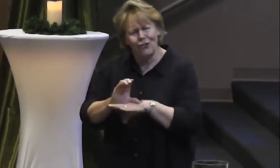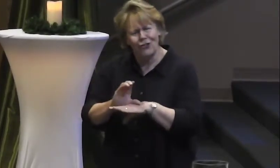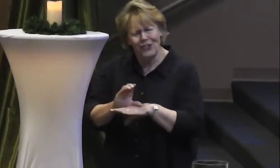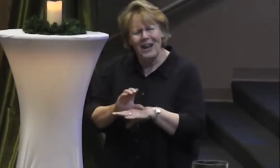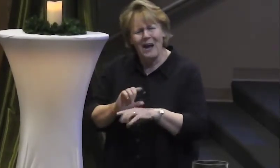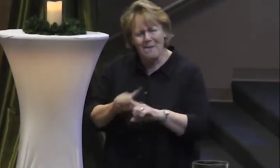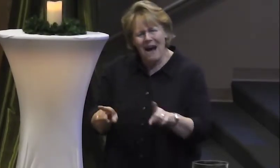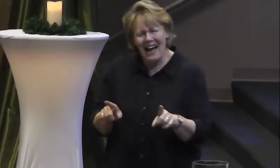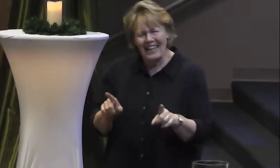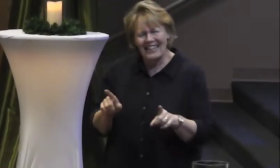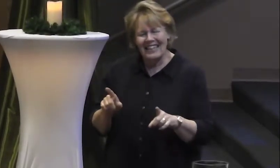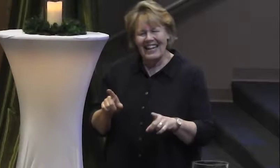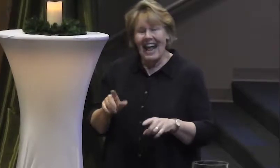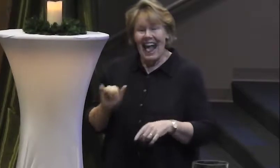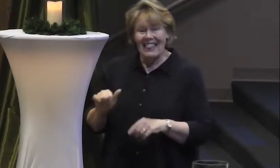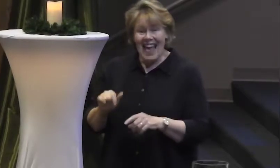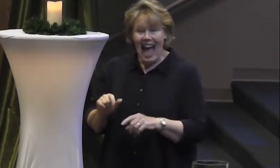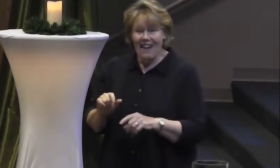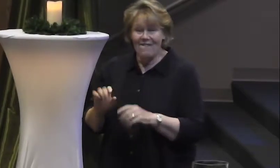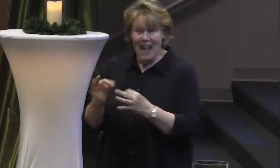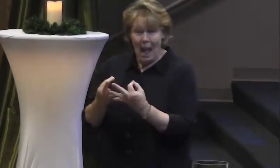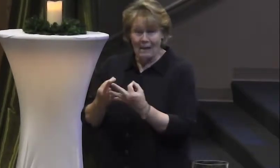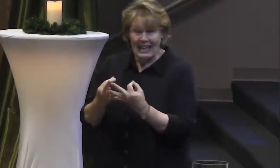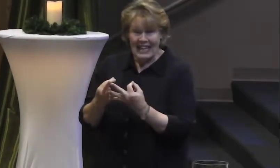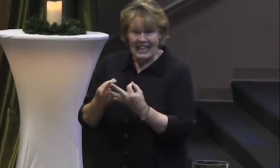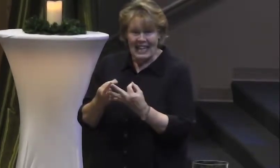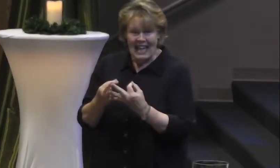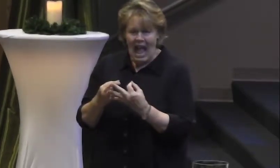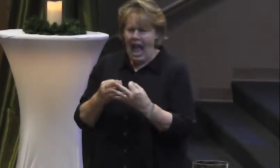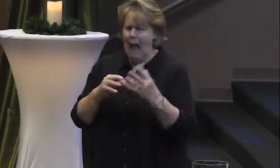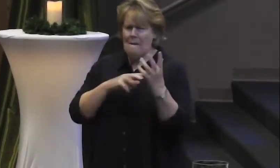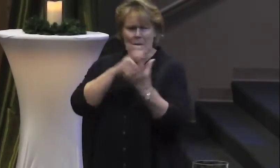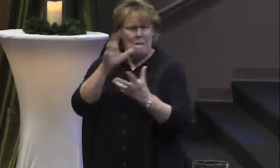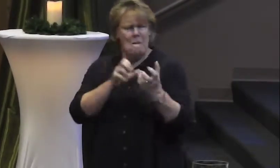You see, that family had messed with Mr. Monroe that day.